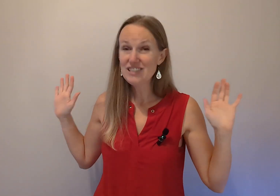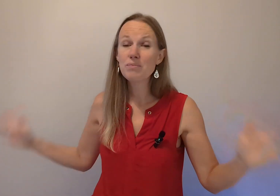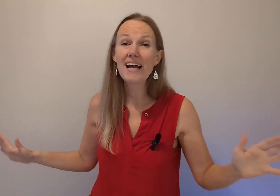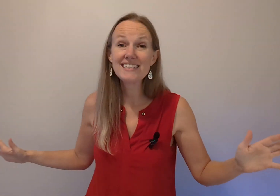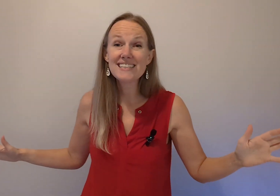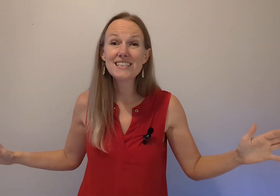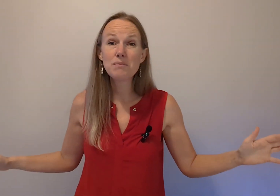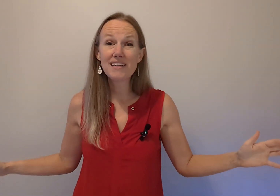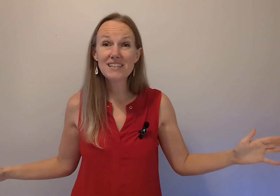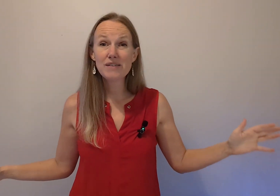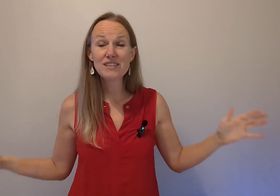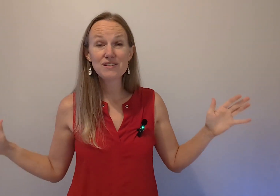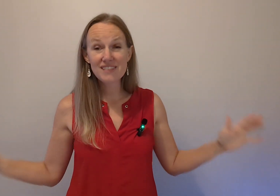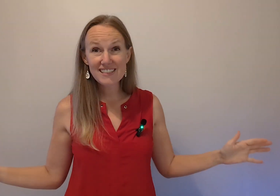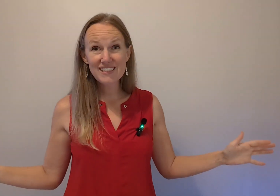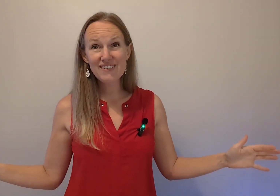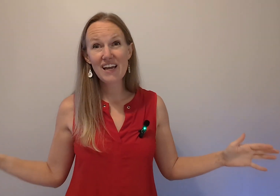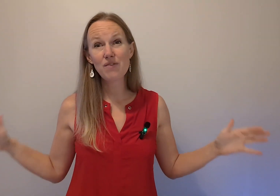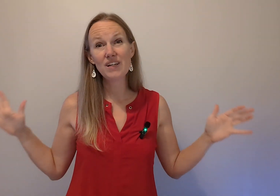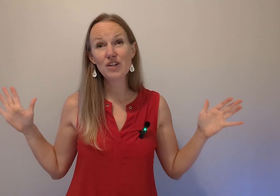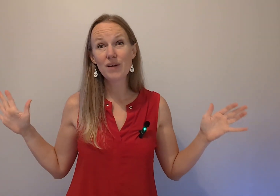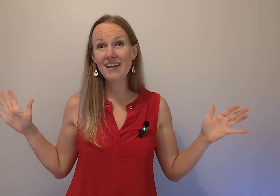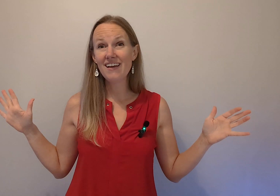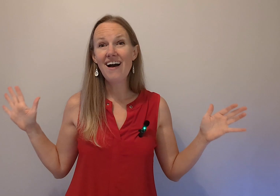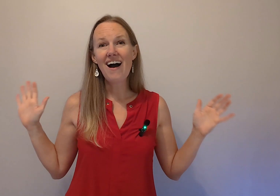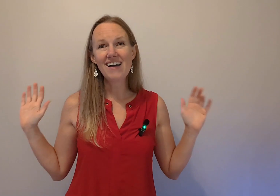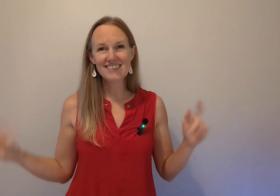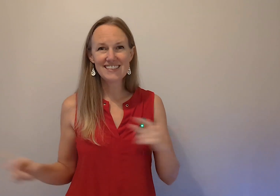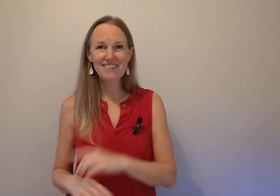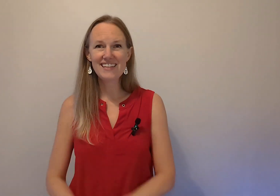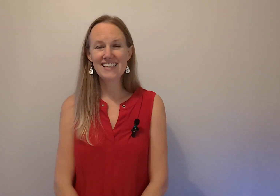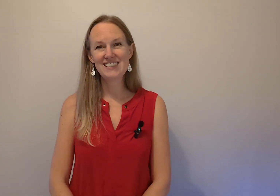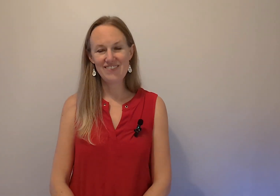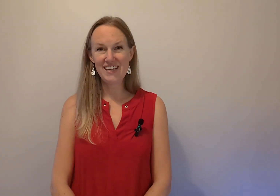So practice this as many times as you need to, and when you're ready, I will see you in the next video.